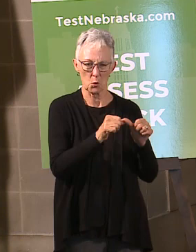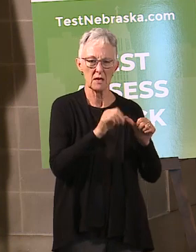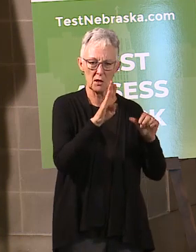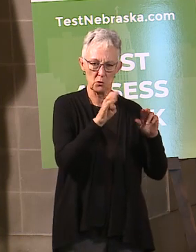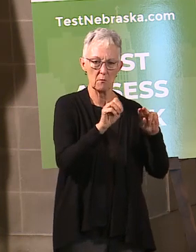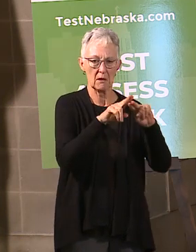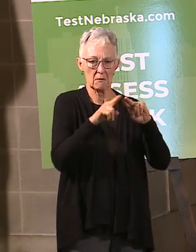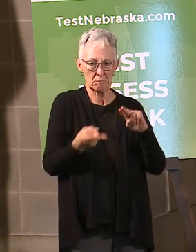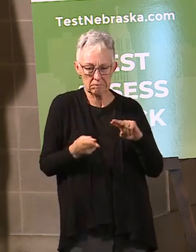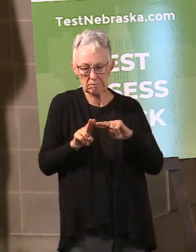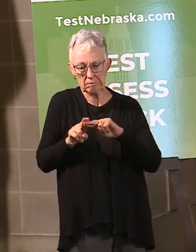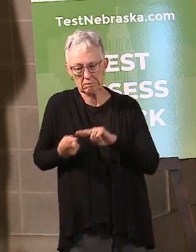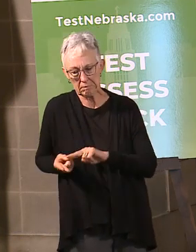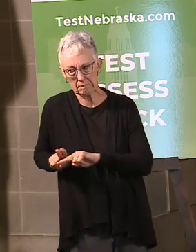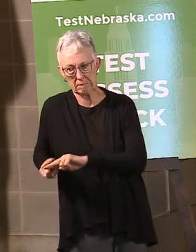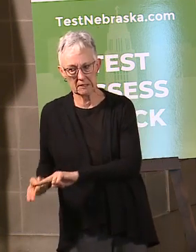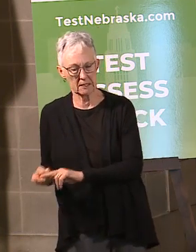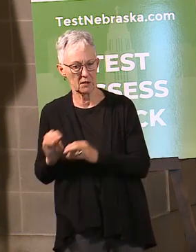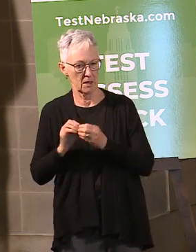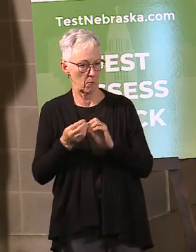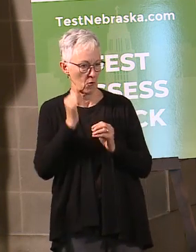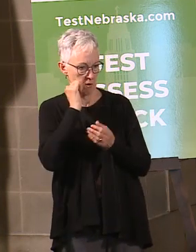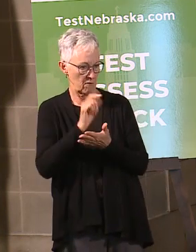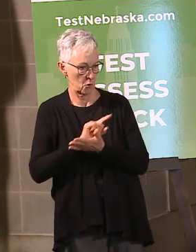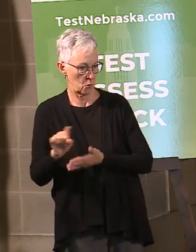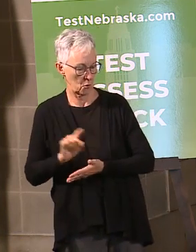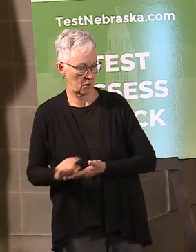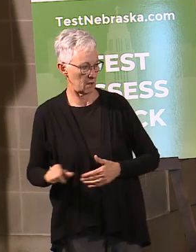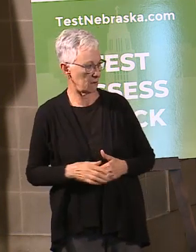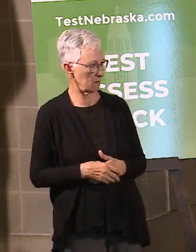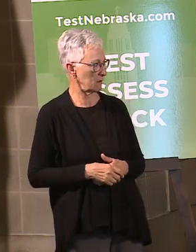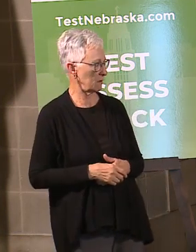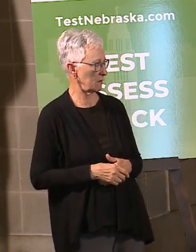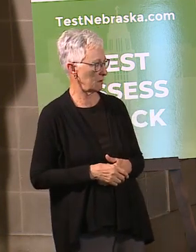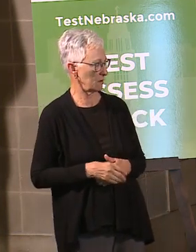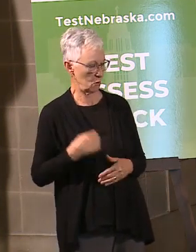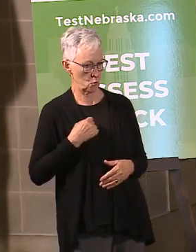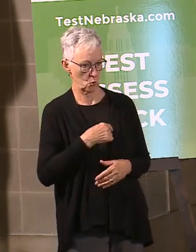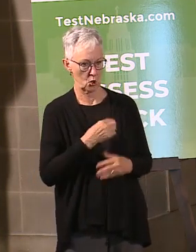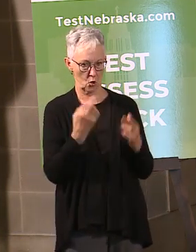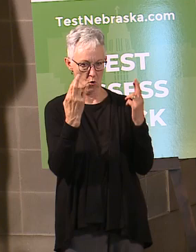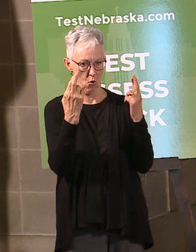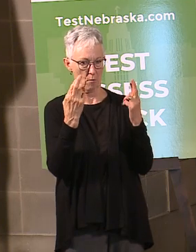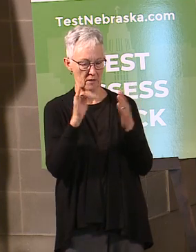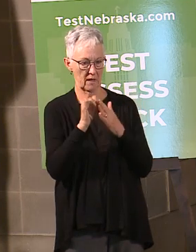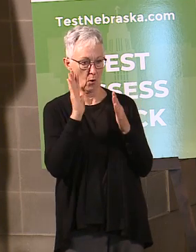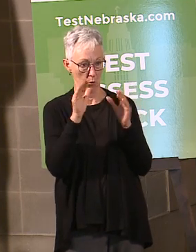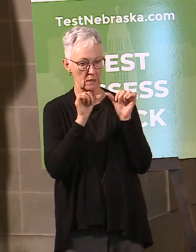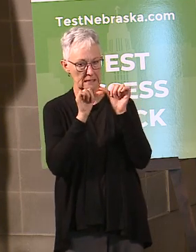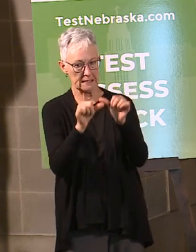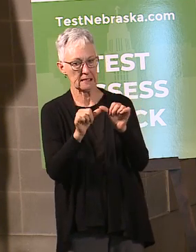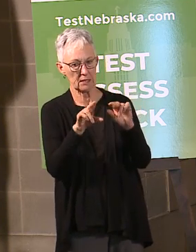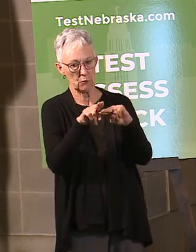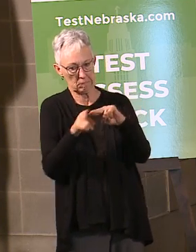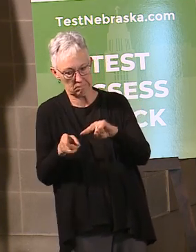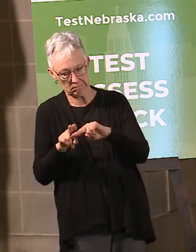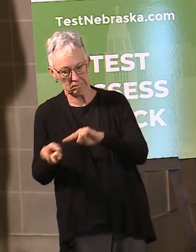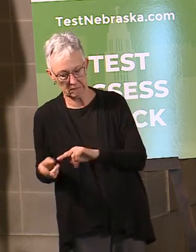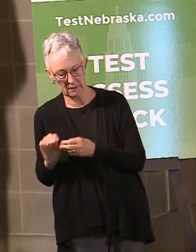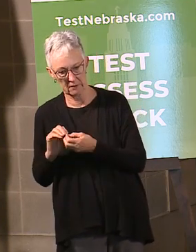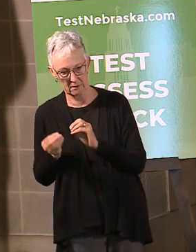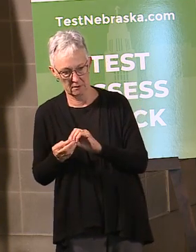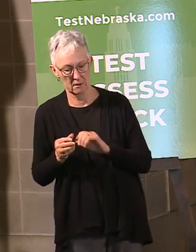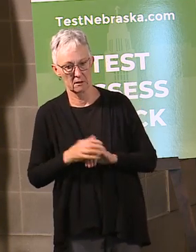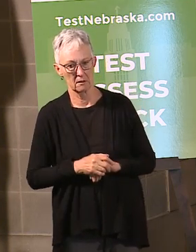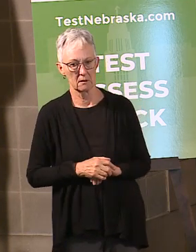weeks now. So we're not anticipating that, we're hoping that's a long-term trend as well. Continued weeks